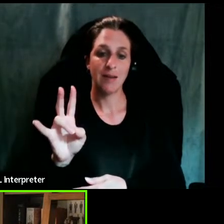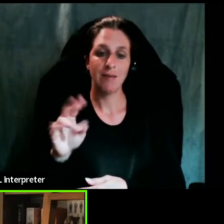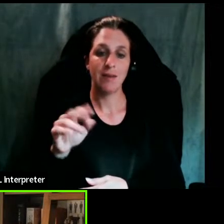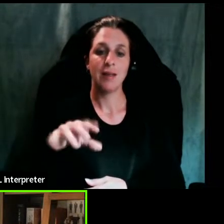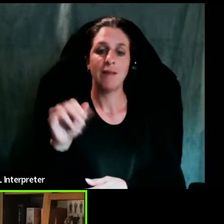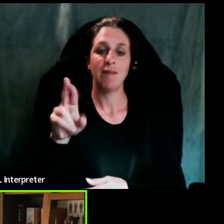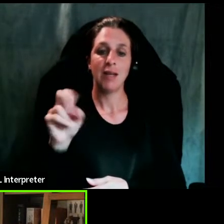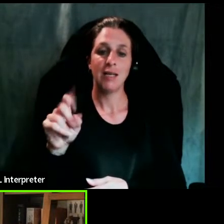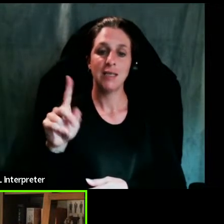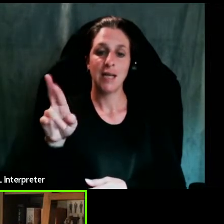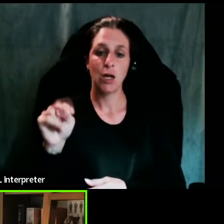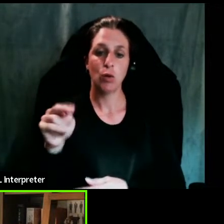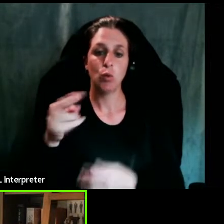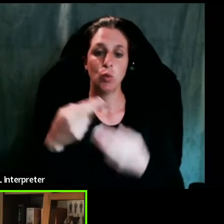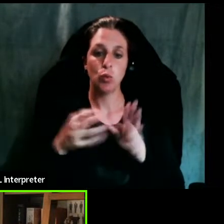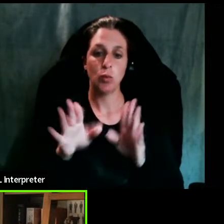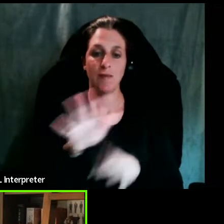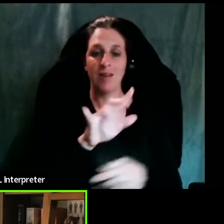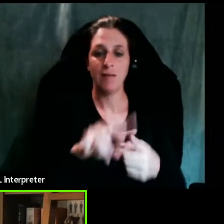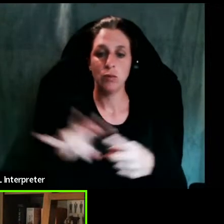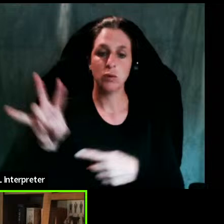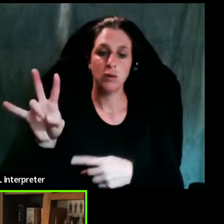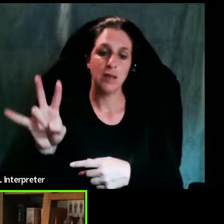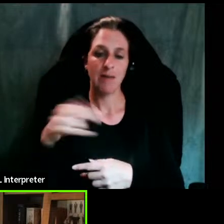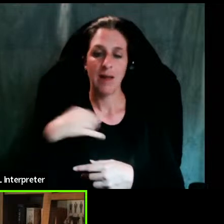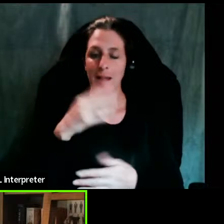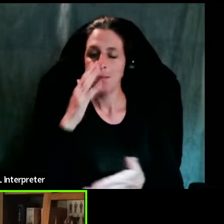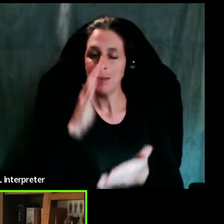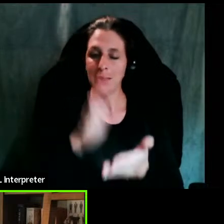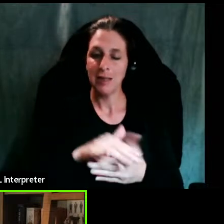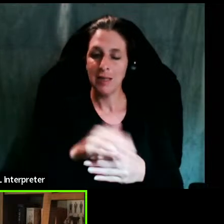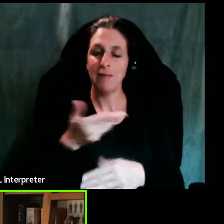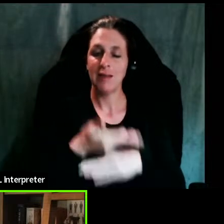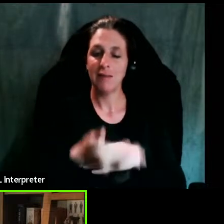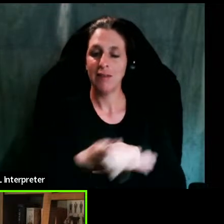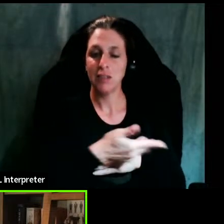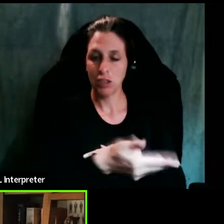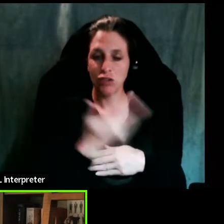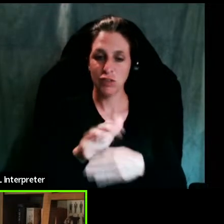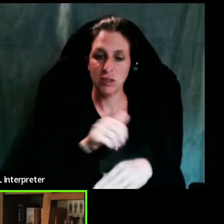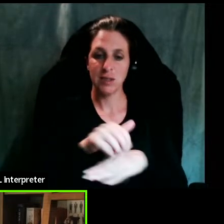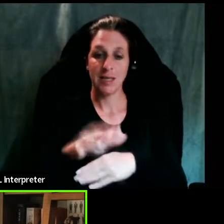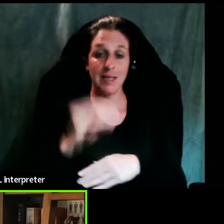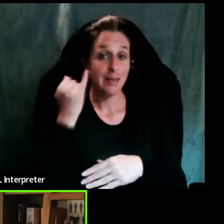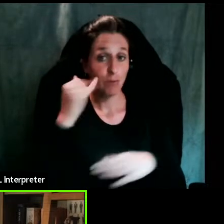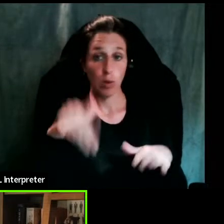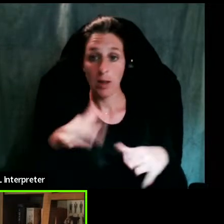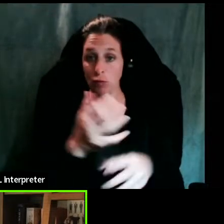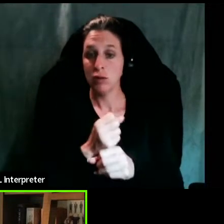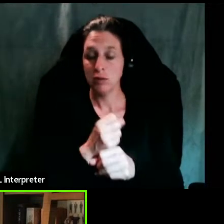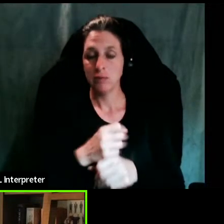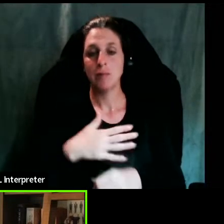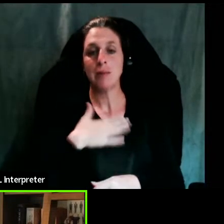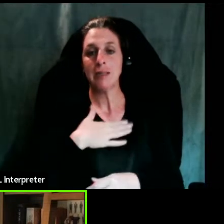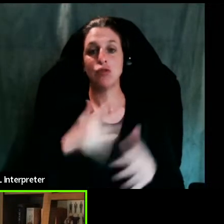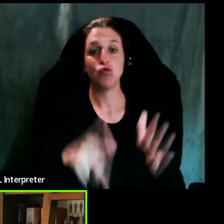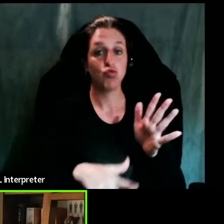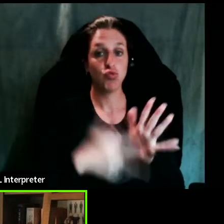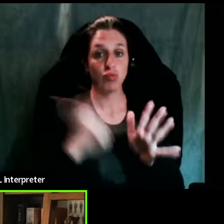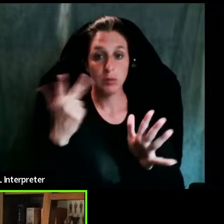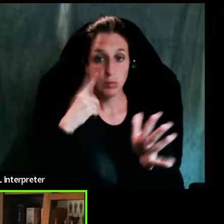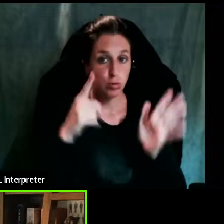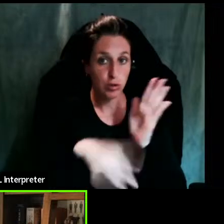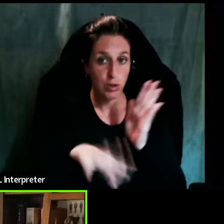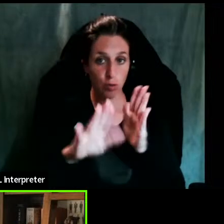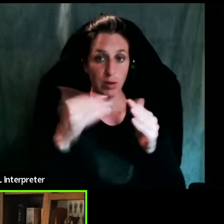5 to 7. I believe invitations have been sent. So if you've not received them, please triple check your emails because they